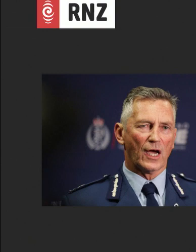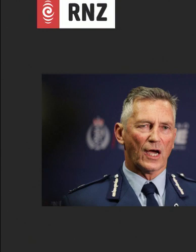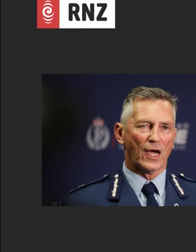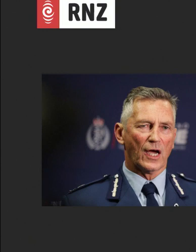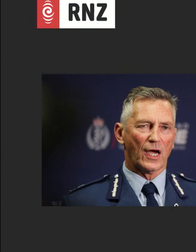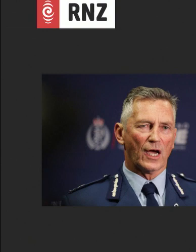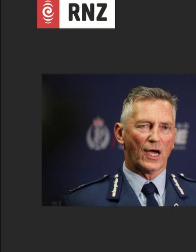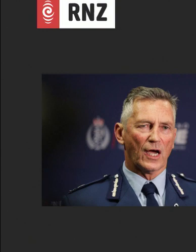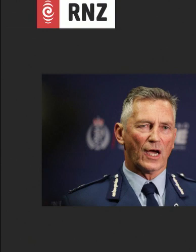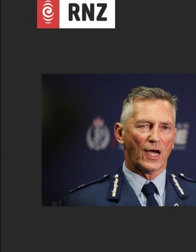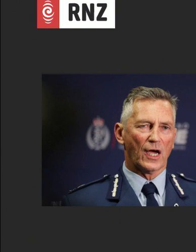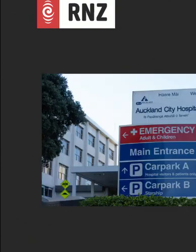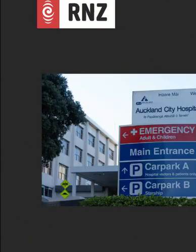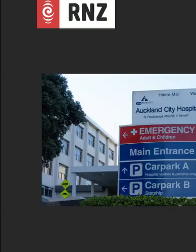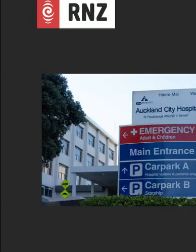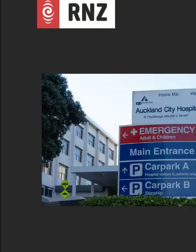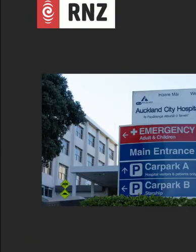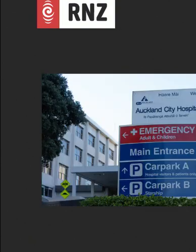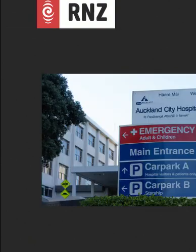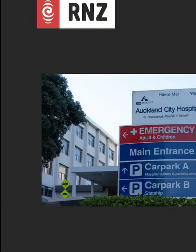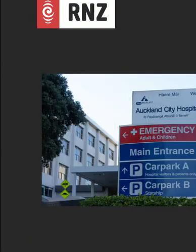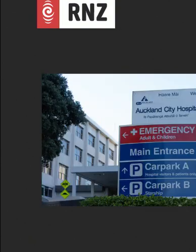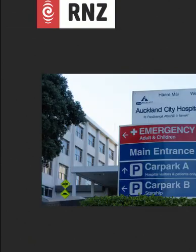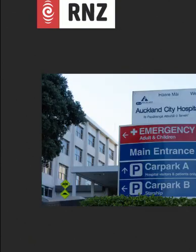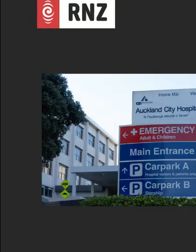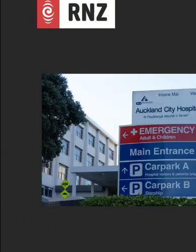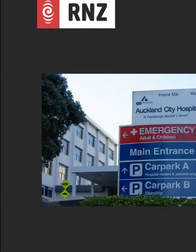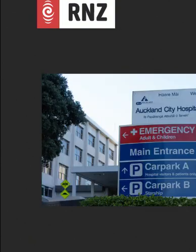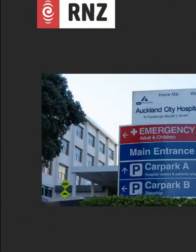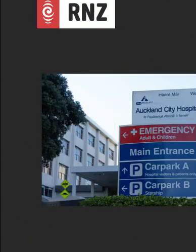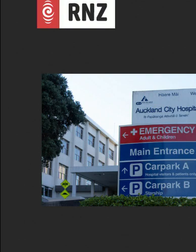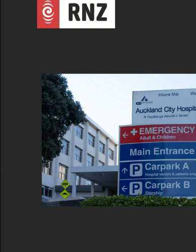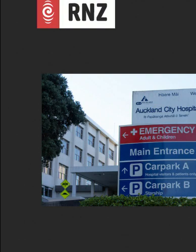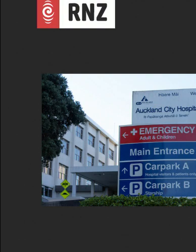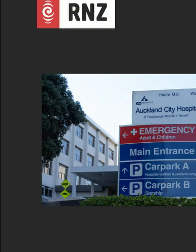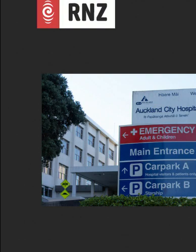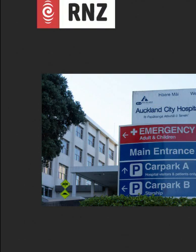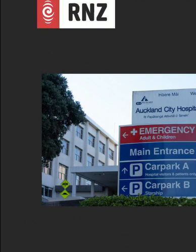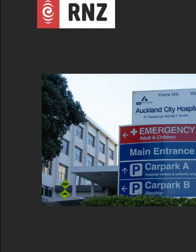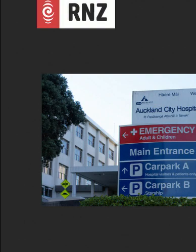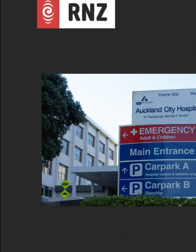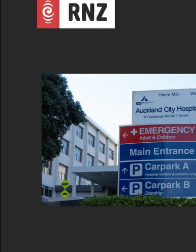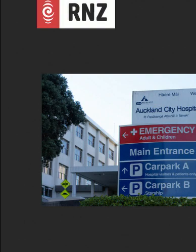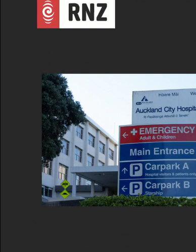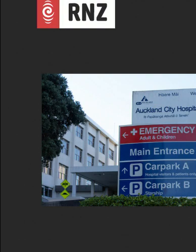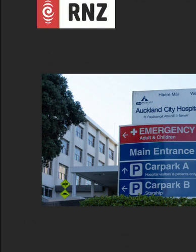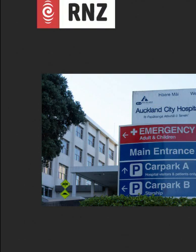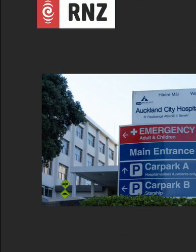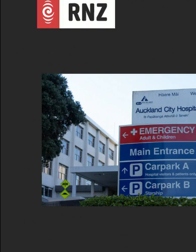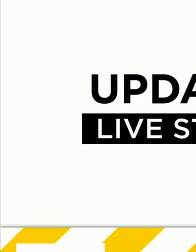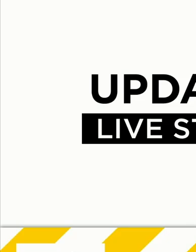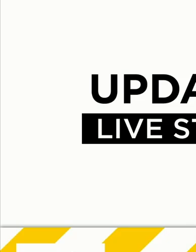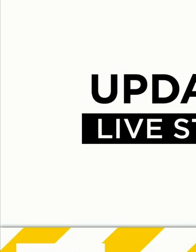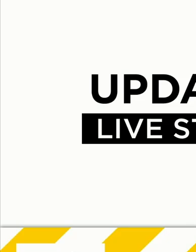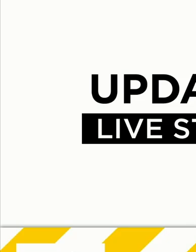confirm 683 deaths in the last 24-hour period, following an alarming spike in the death toll yesterday. India is